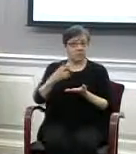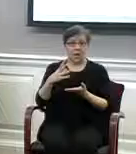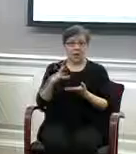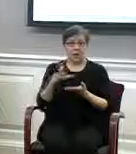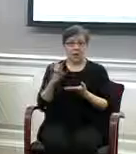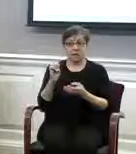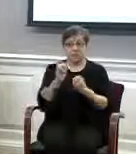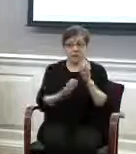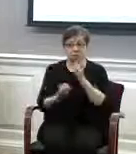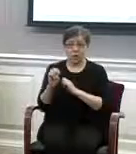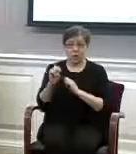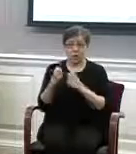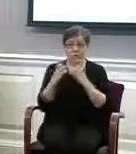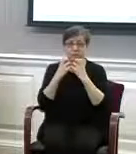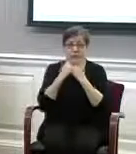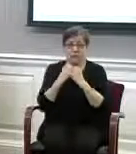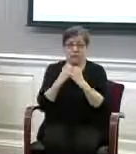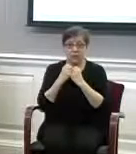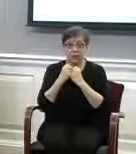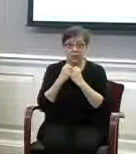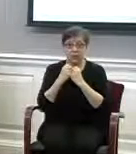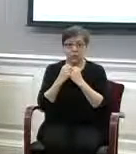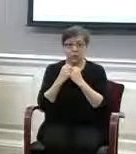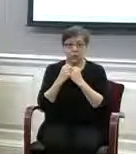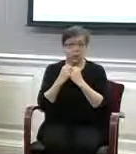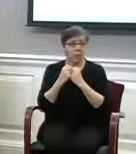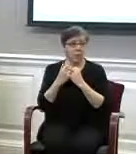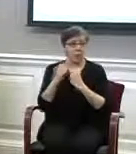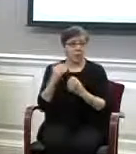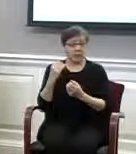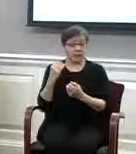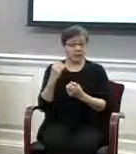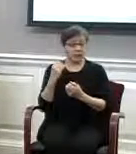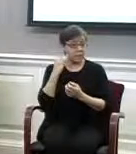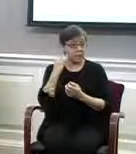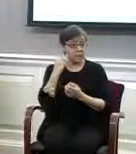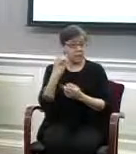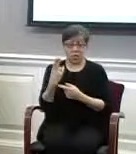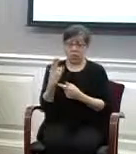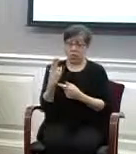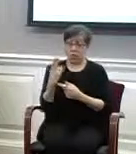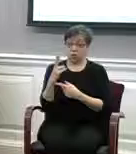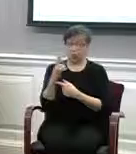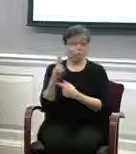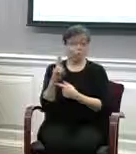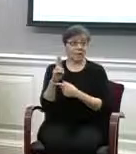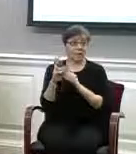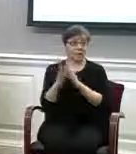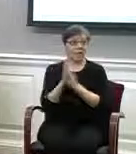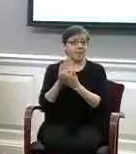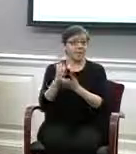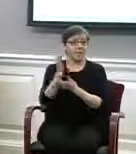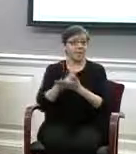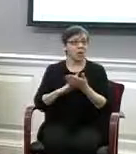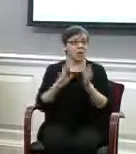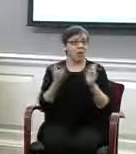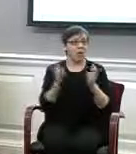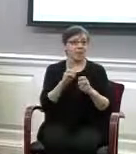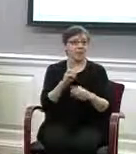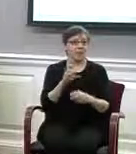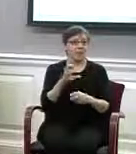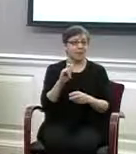countries. And if human rights is just part of the recipe for education, internationally,